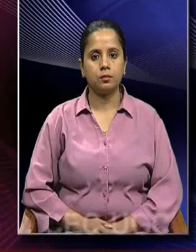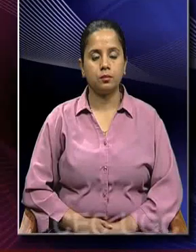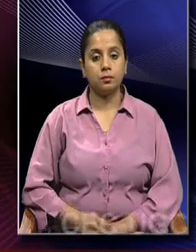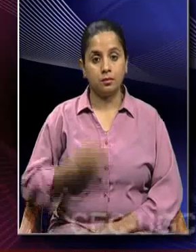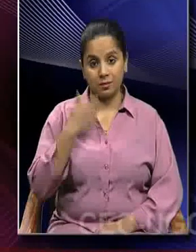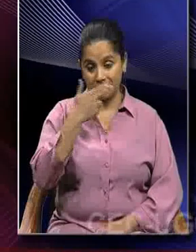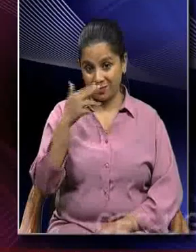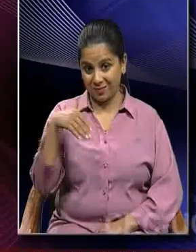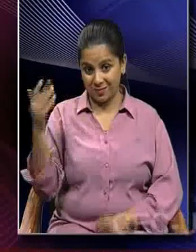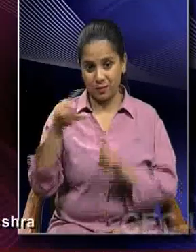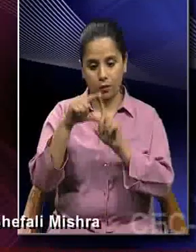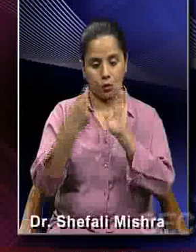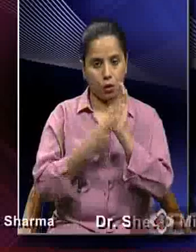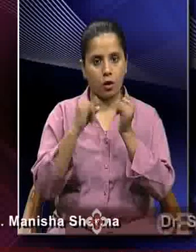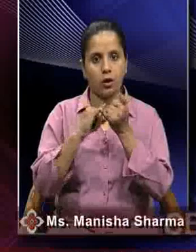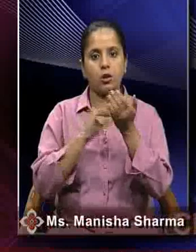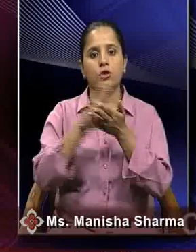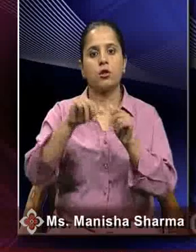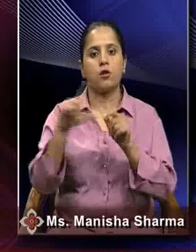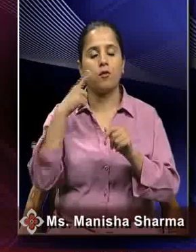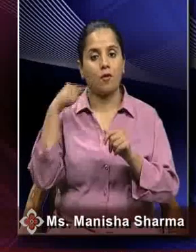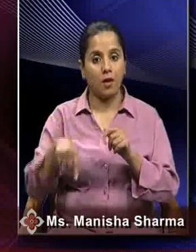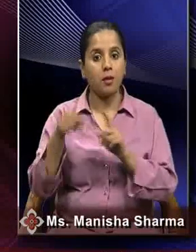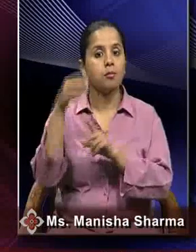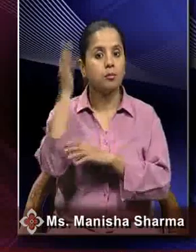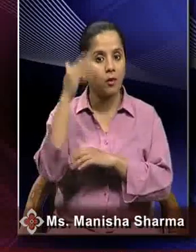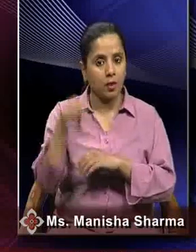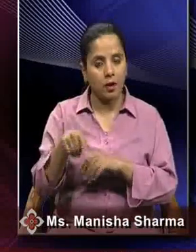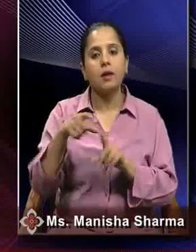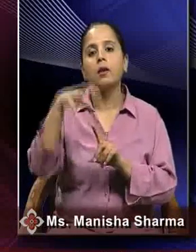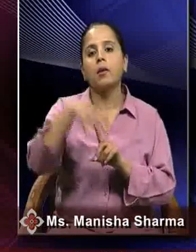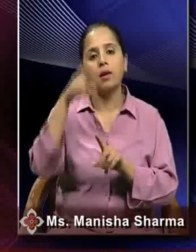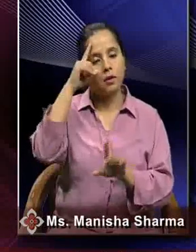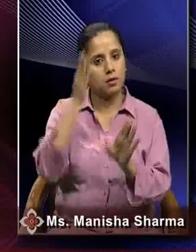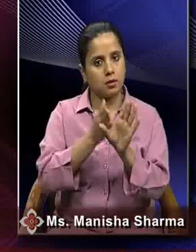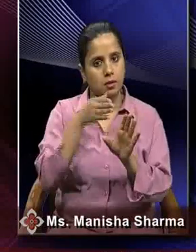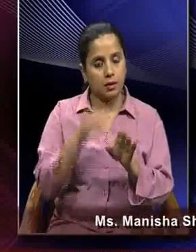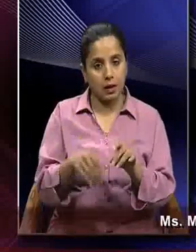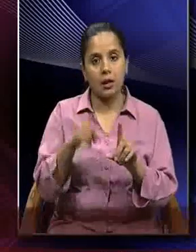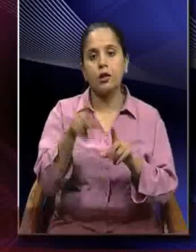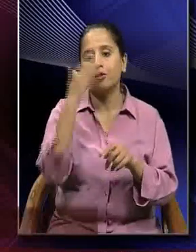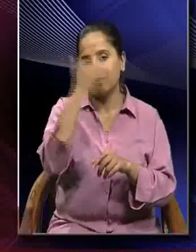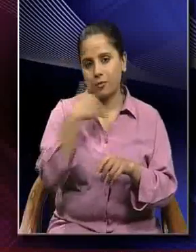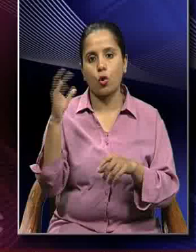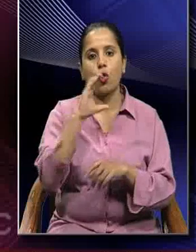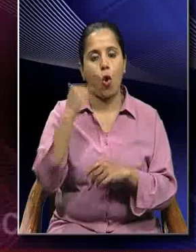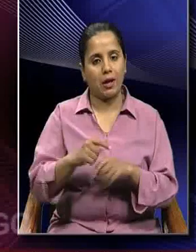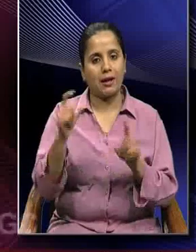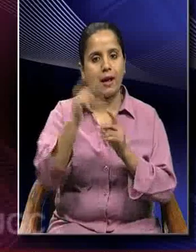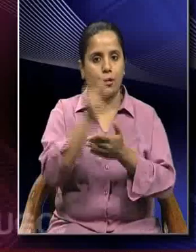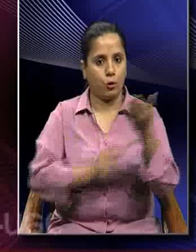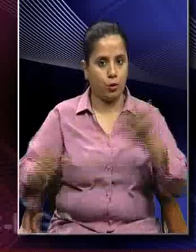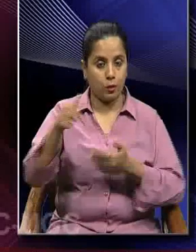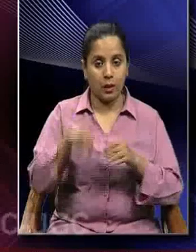I'm Dr. Shefali Mishra, Associate Professor, Department of Psychology, Jesus and Mary College, University of Delhi. In this